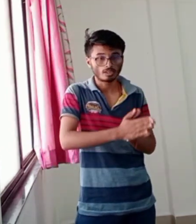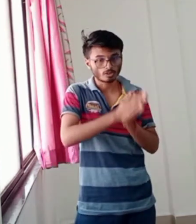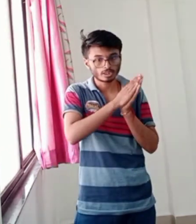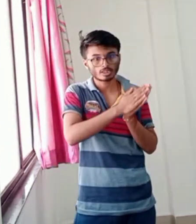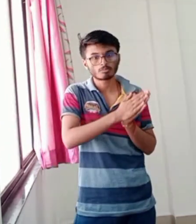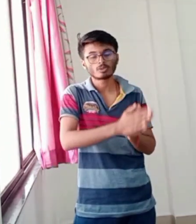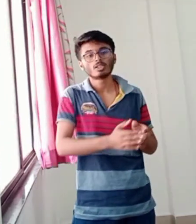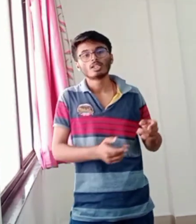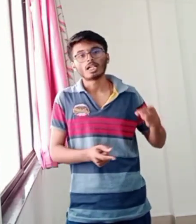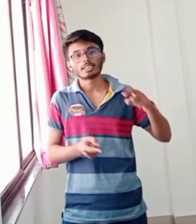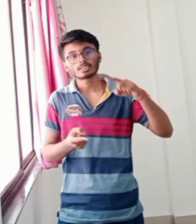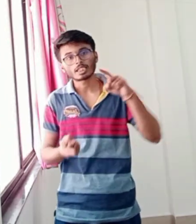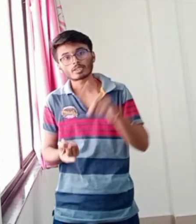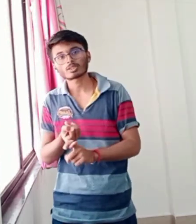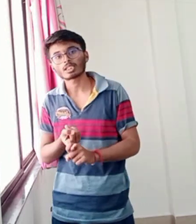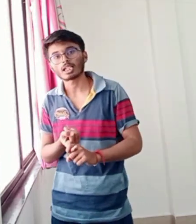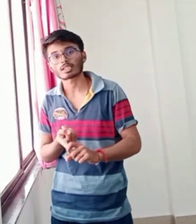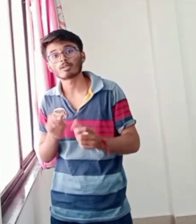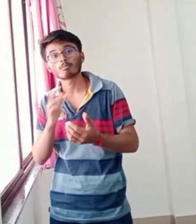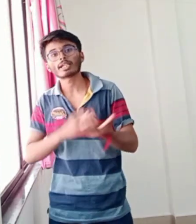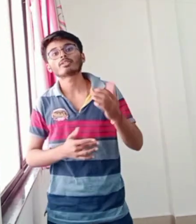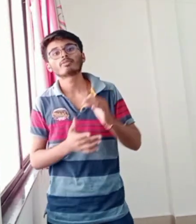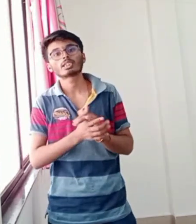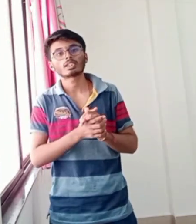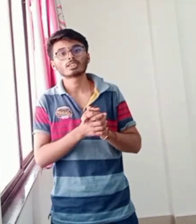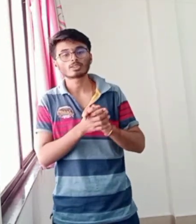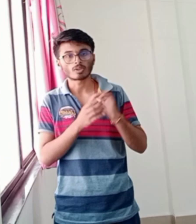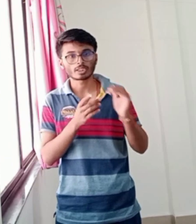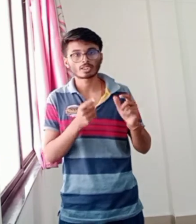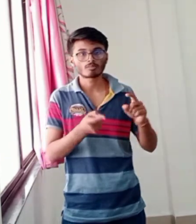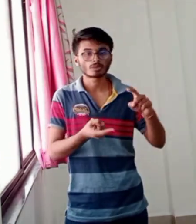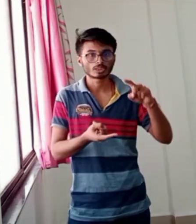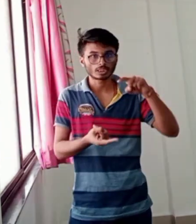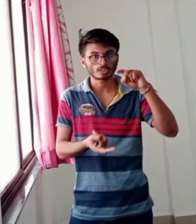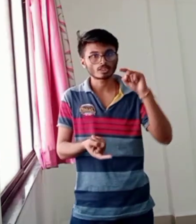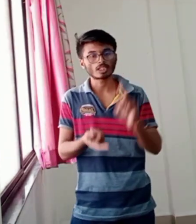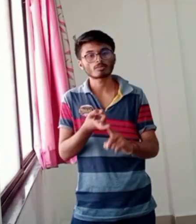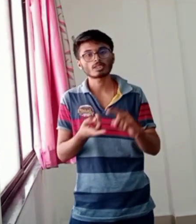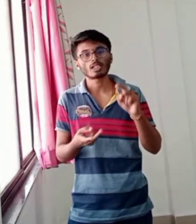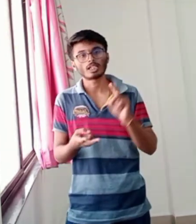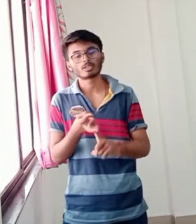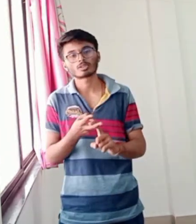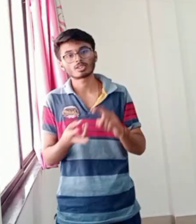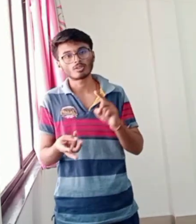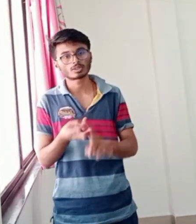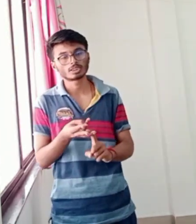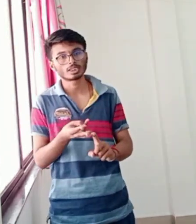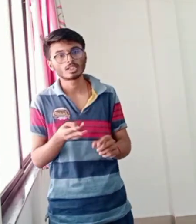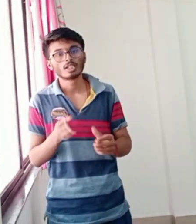organic compound, and these nitrogen are combined with these organic compounds such as carbon, hydrogen, oxygen,